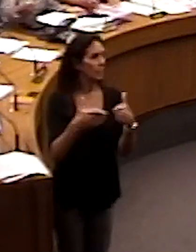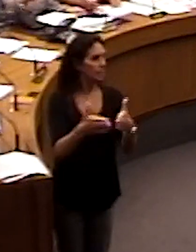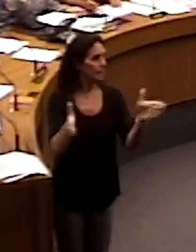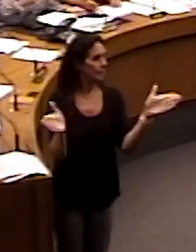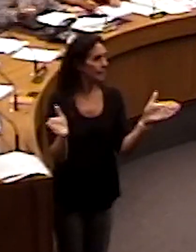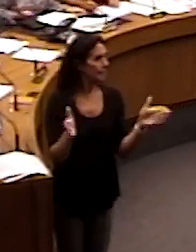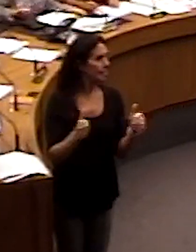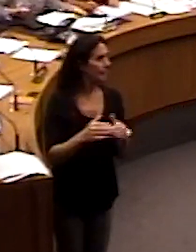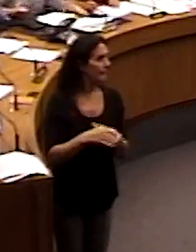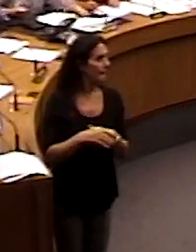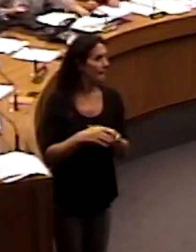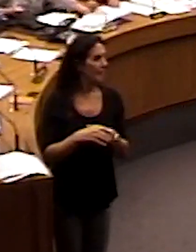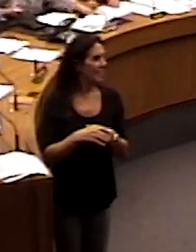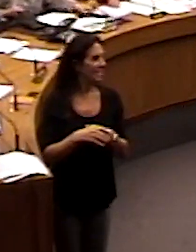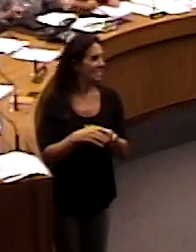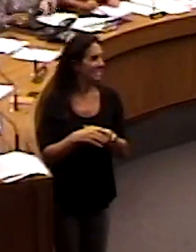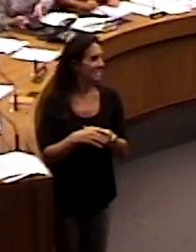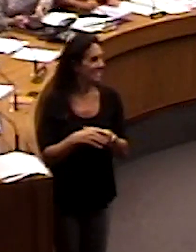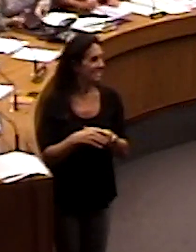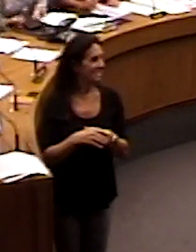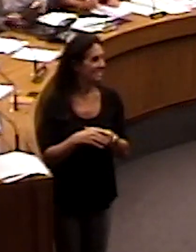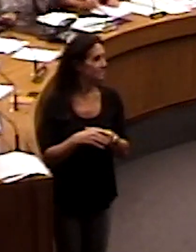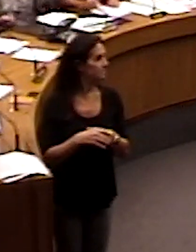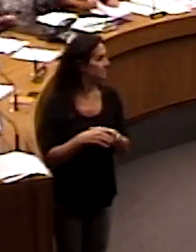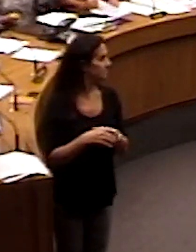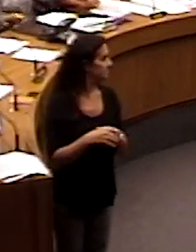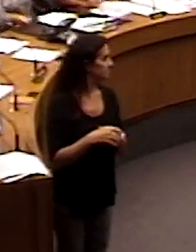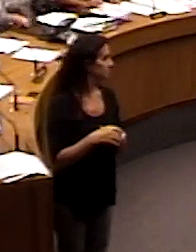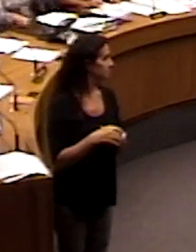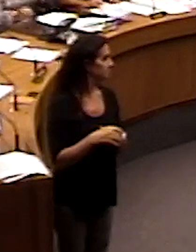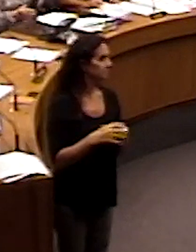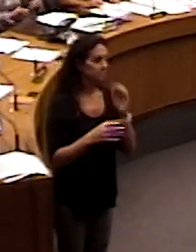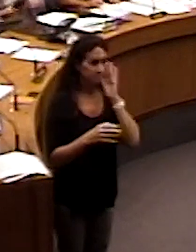We have to swear them in. We have to swear them in. So,